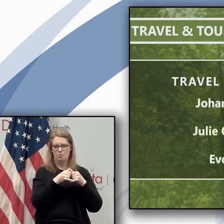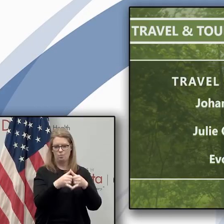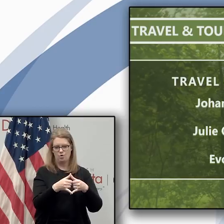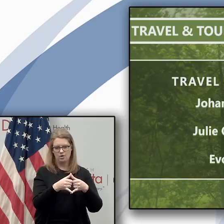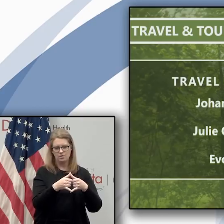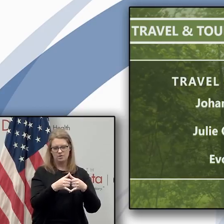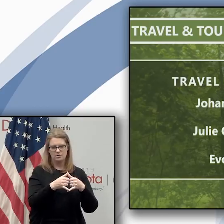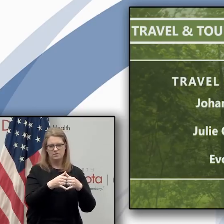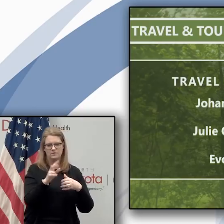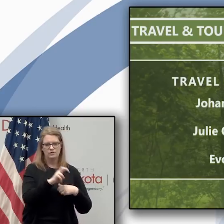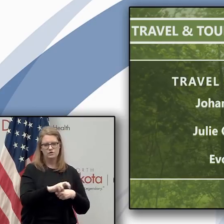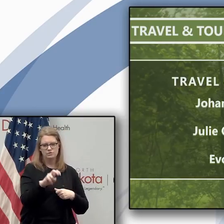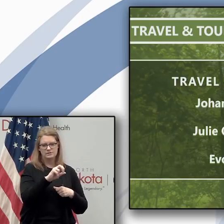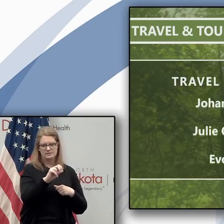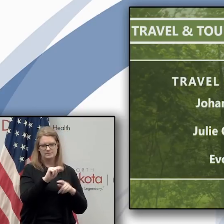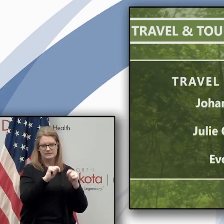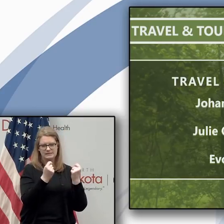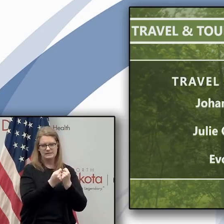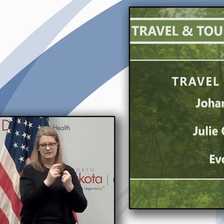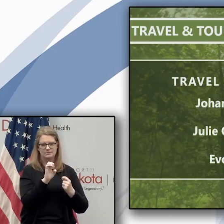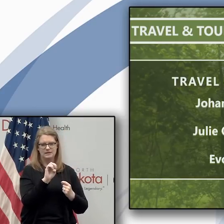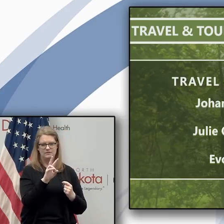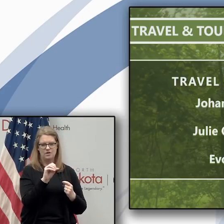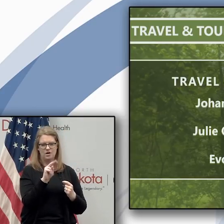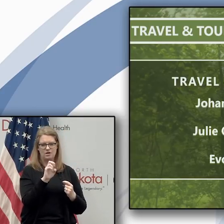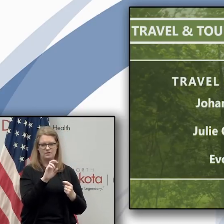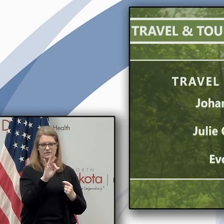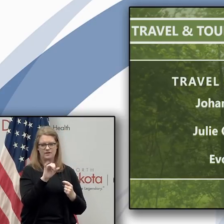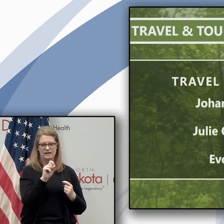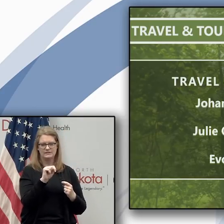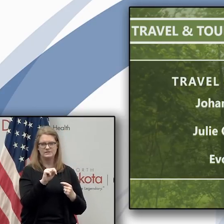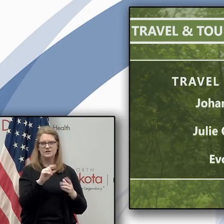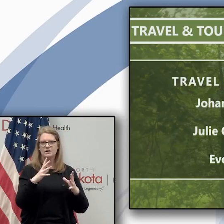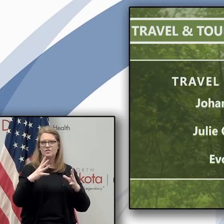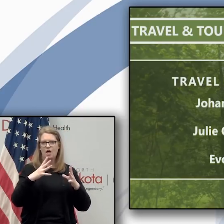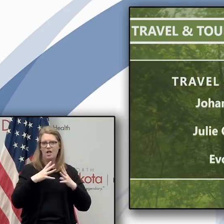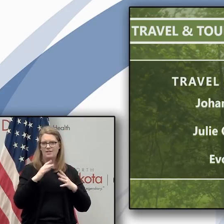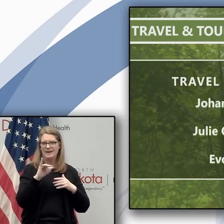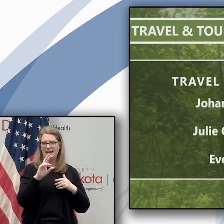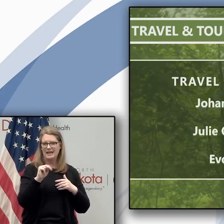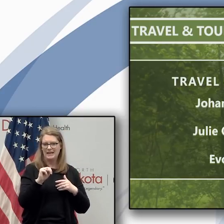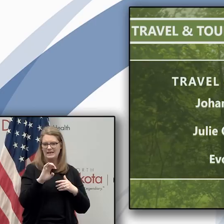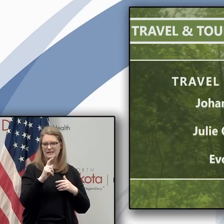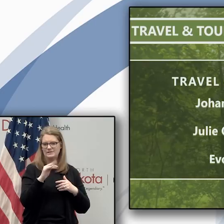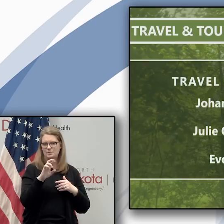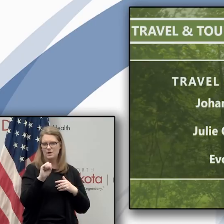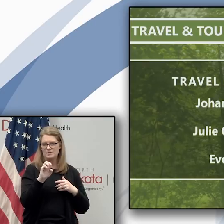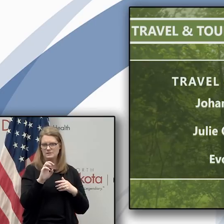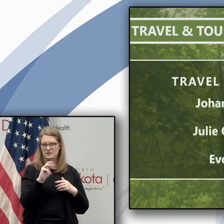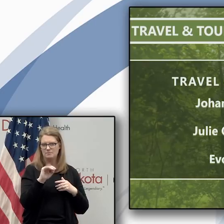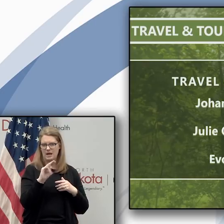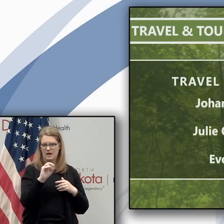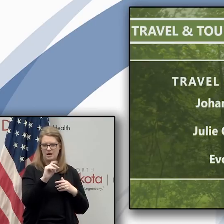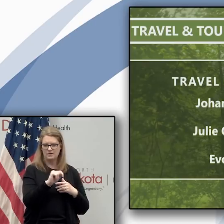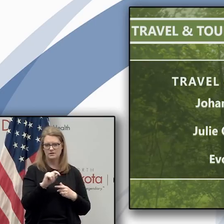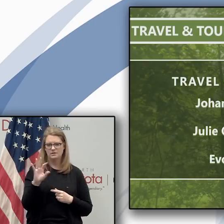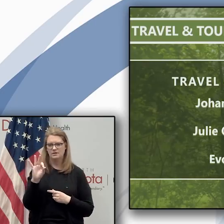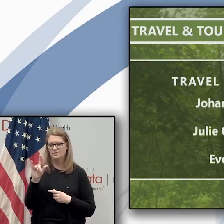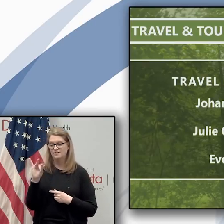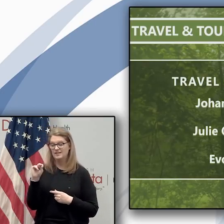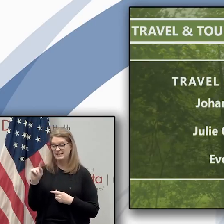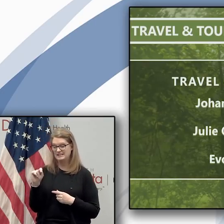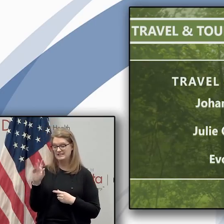Frontline Tourism Team Member goes to Yvonne Feist from the Holiday Inn Express and Suites in Minot. The